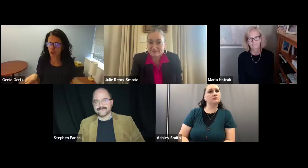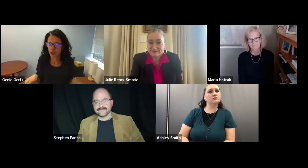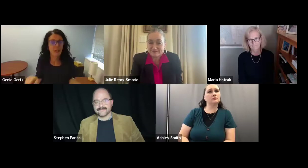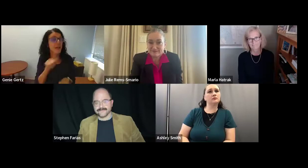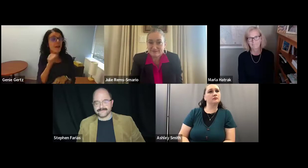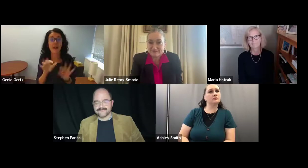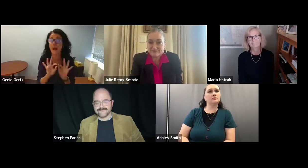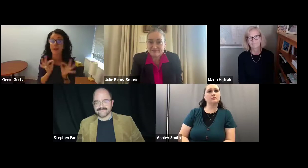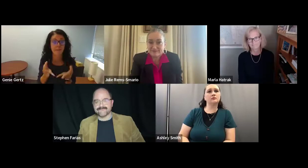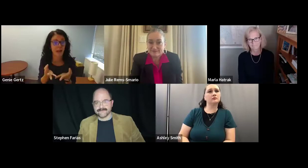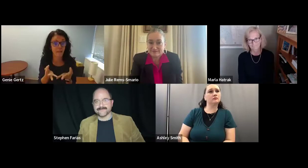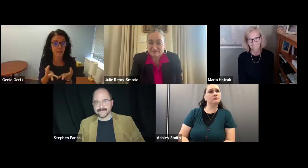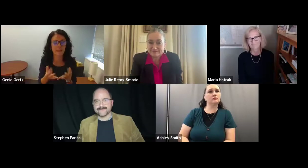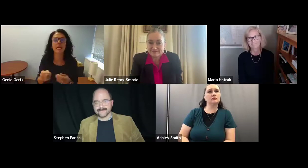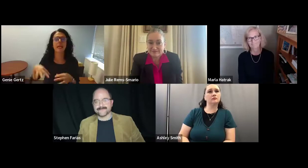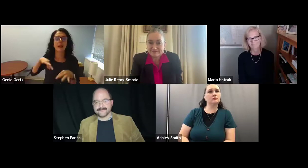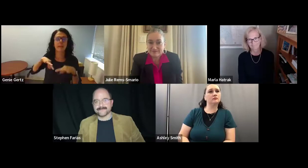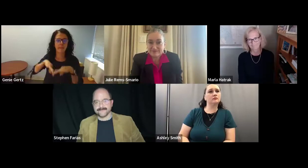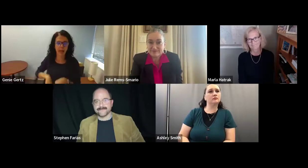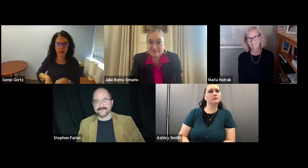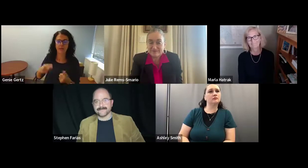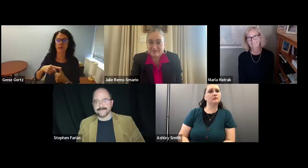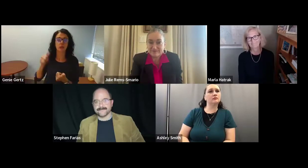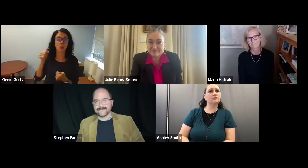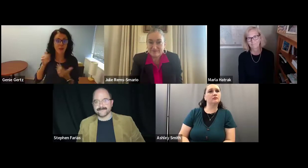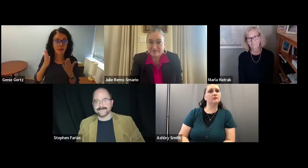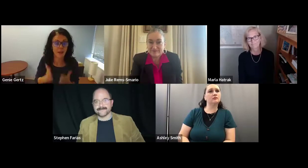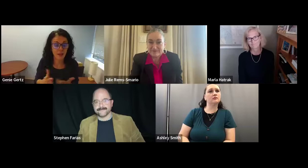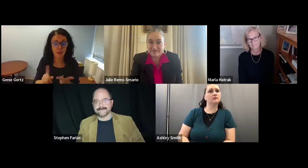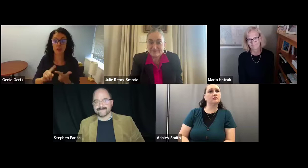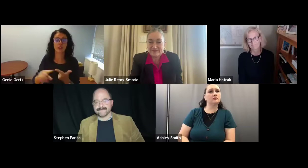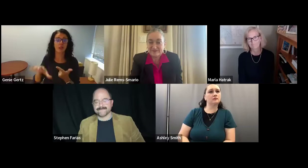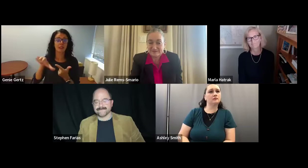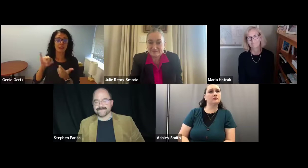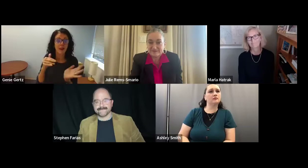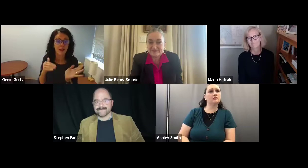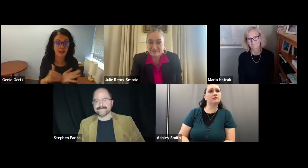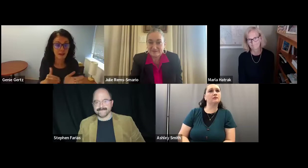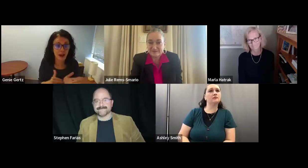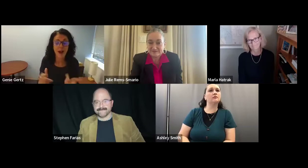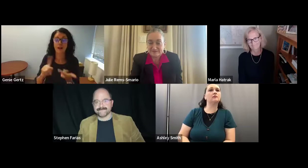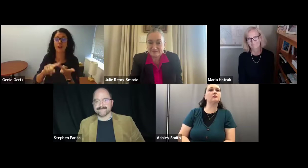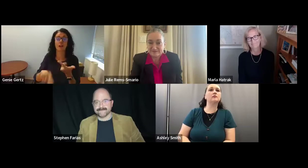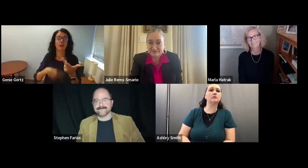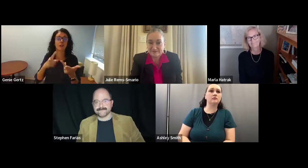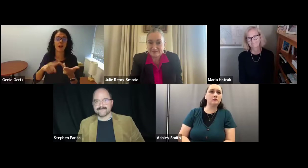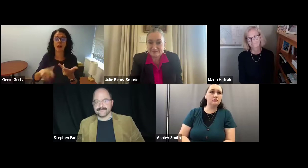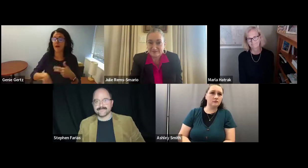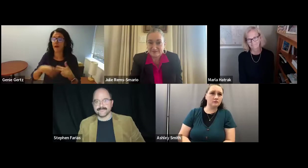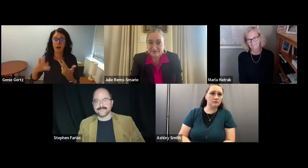is not benefiting the children. It's not benefiting the families. It is benefiting the audiologists. It's benefiting the